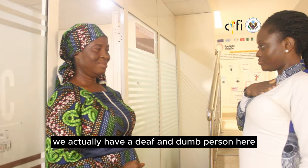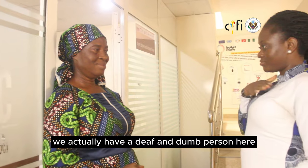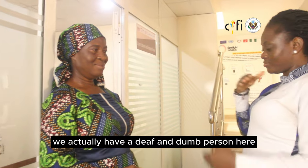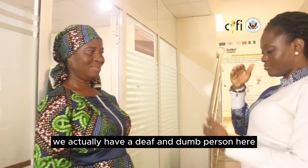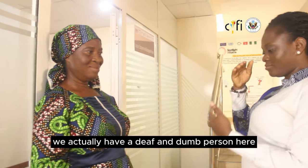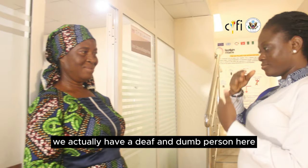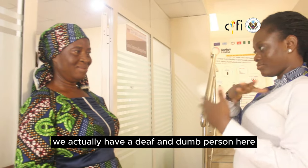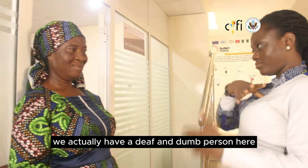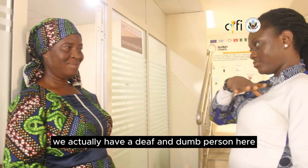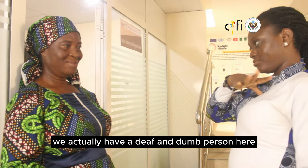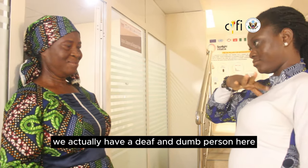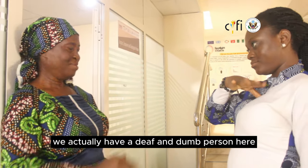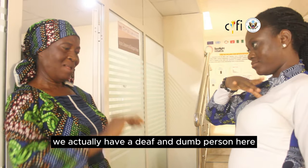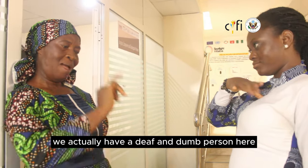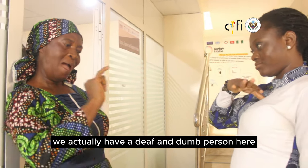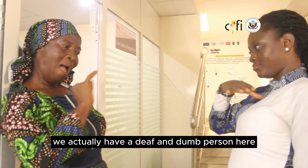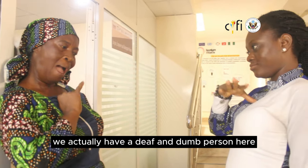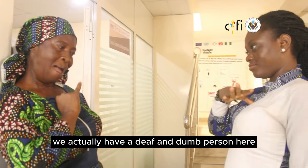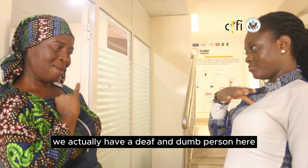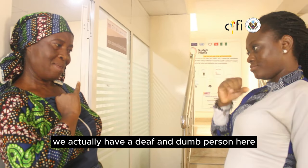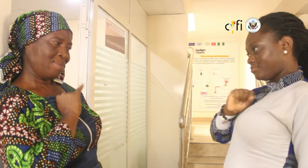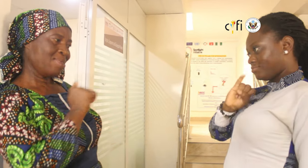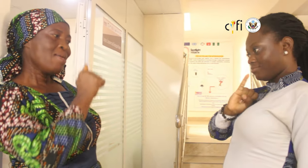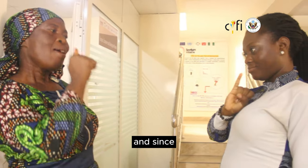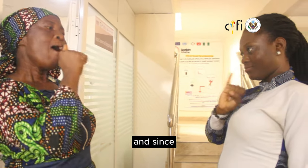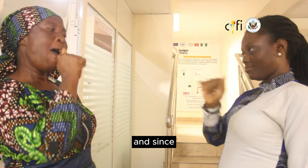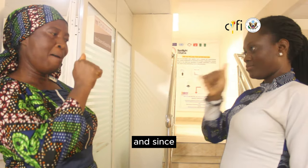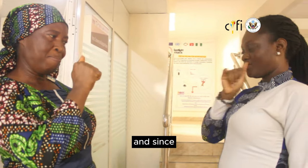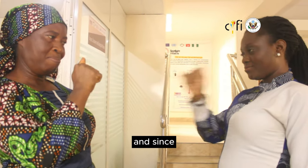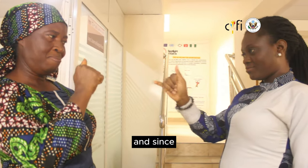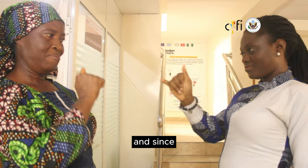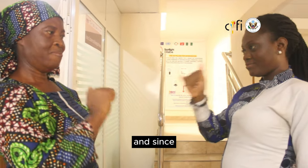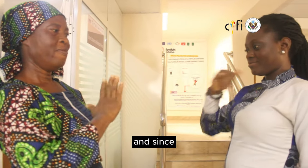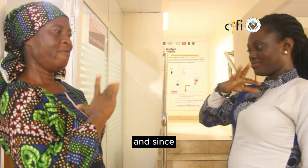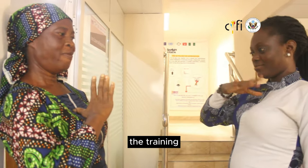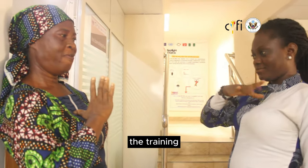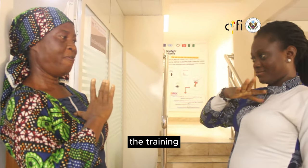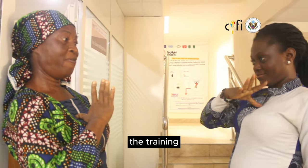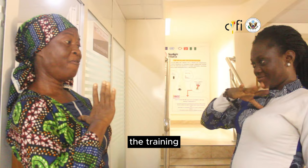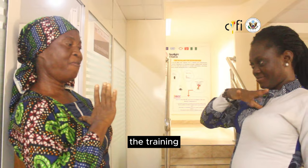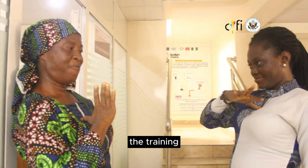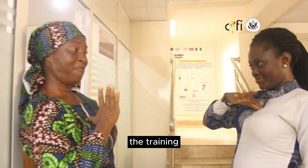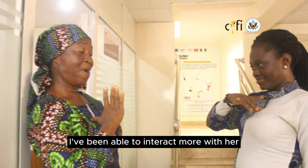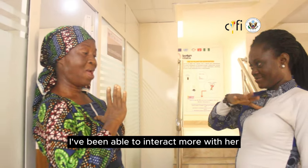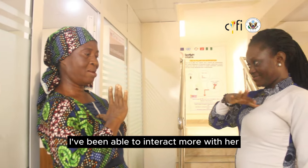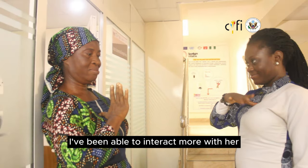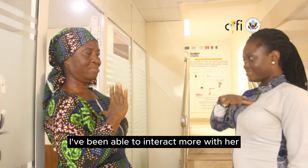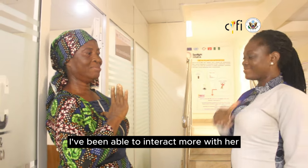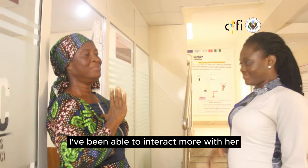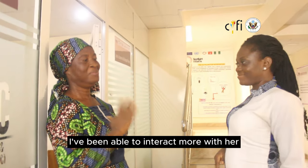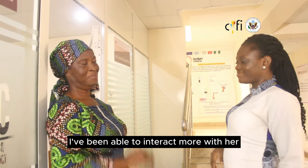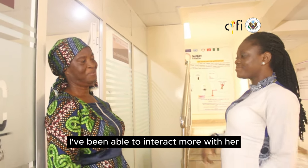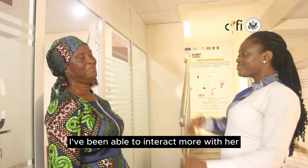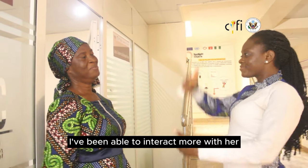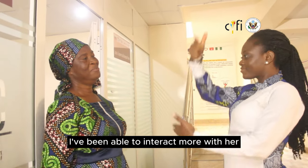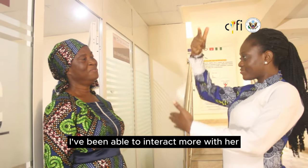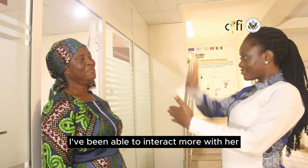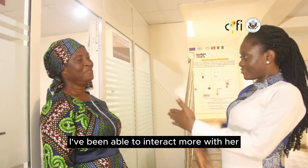dumb person here. And since the training, I've been able to interact